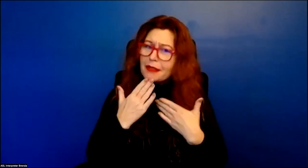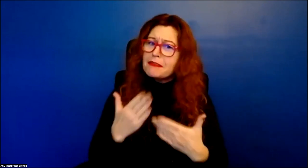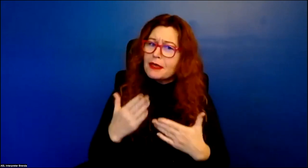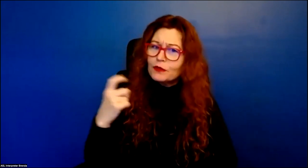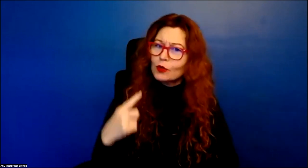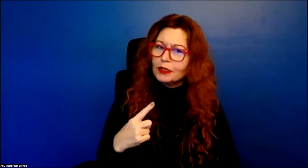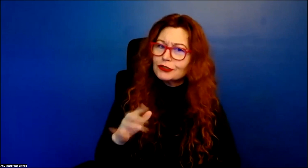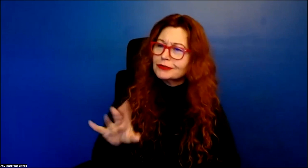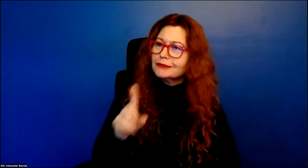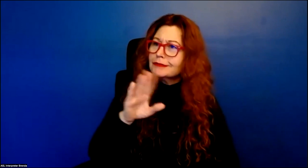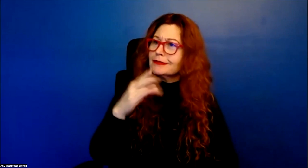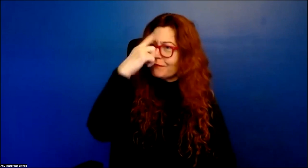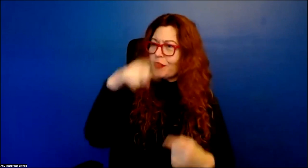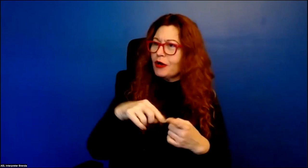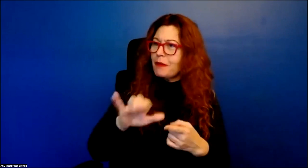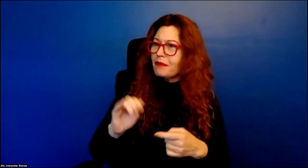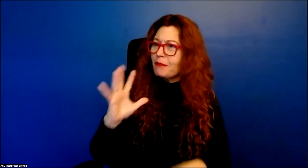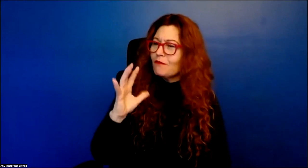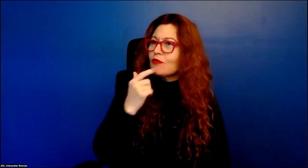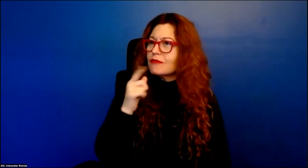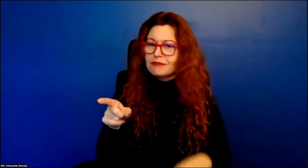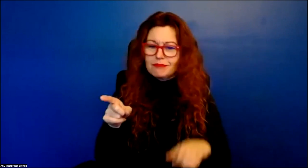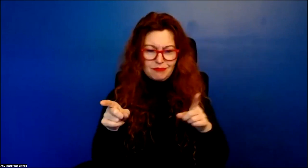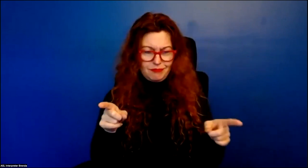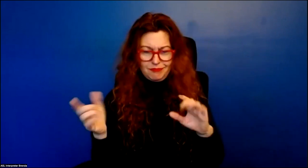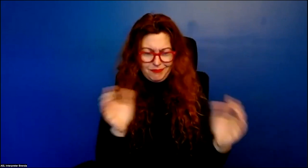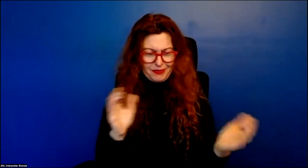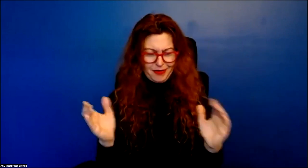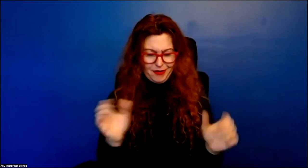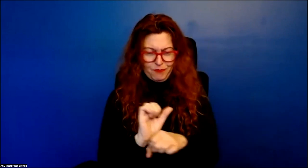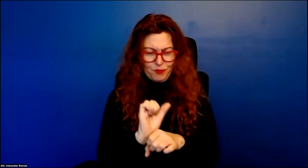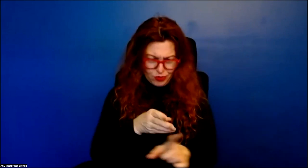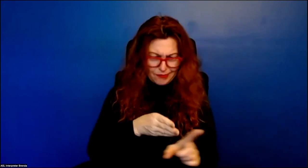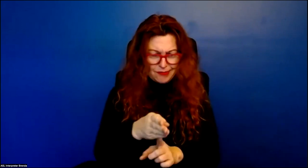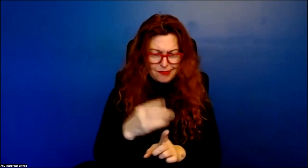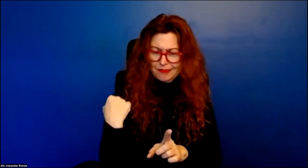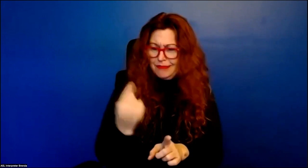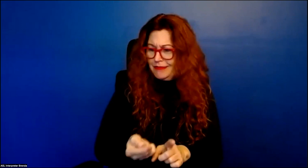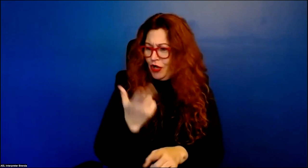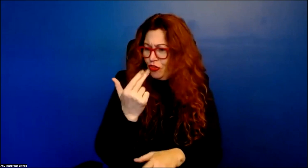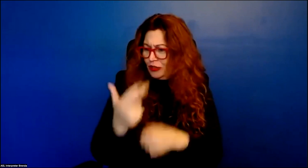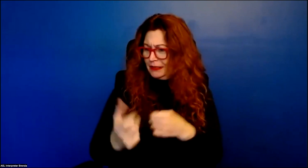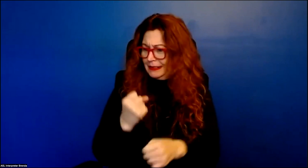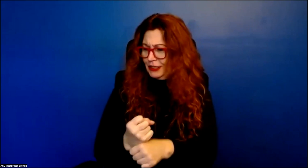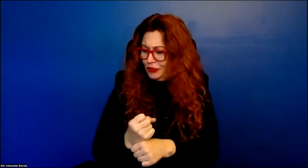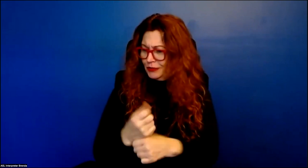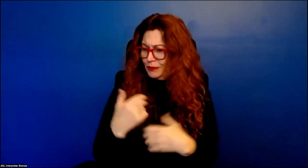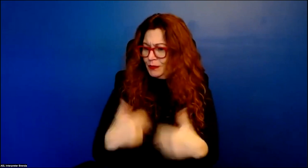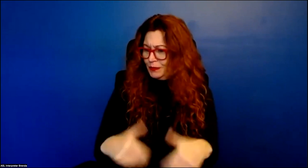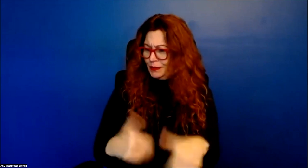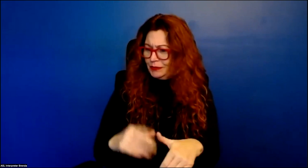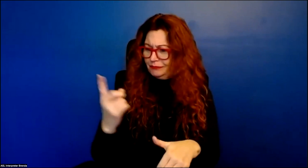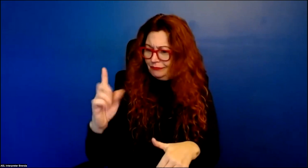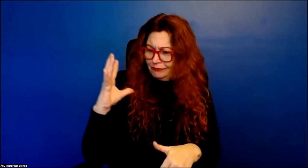actually think about it until you asked that. And in 13 years of doing this, no one has ever asked for the difference. So I never really thought about it as